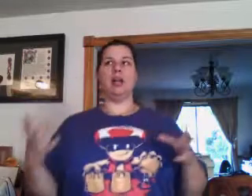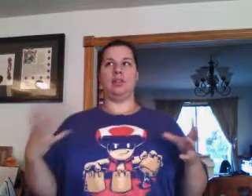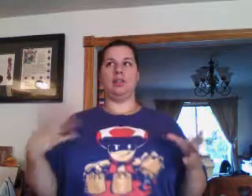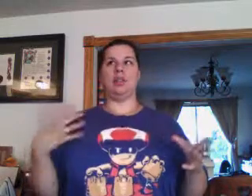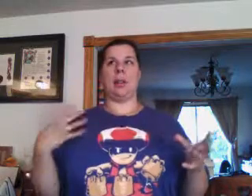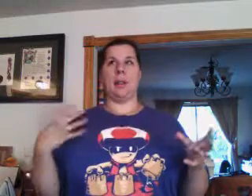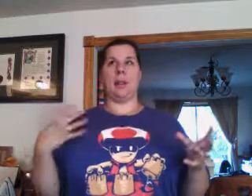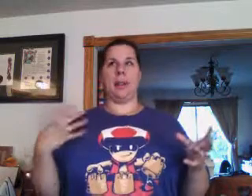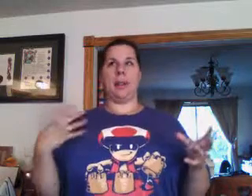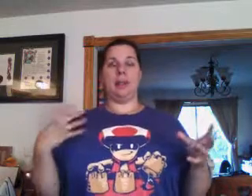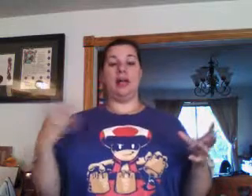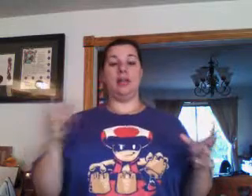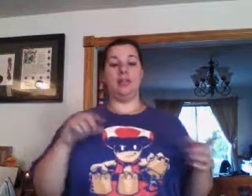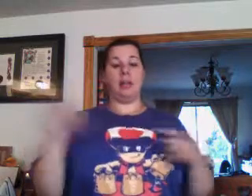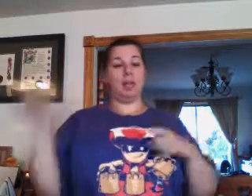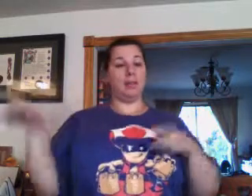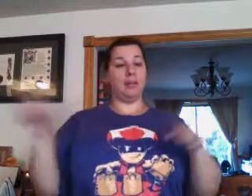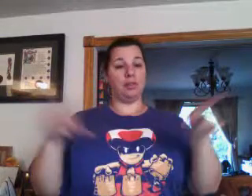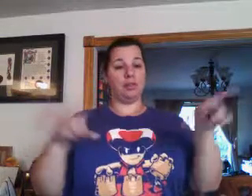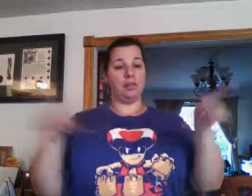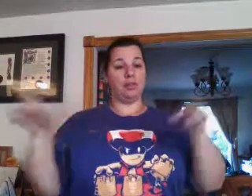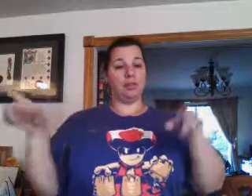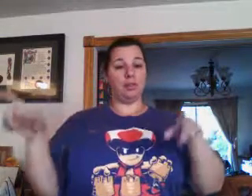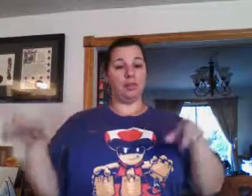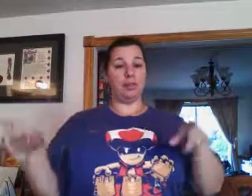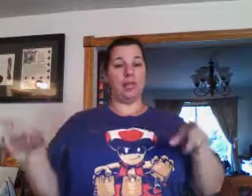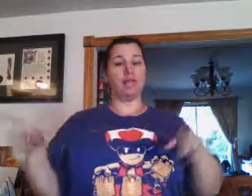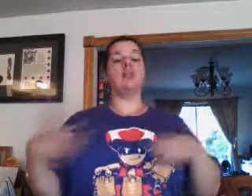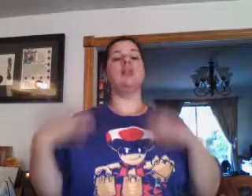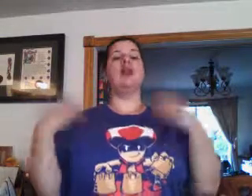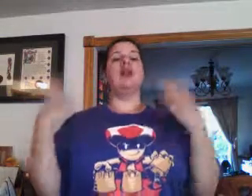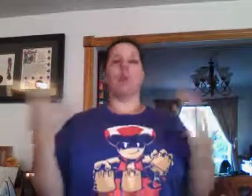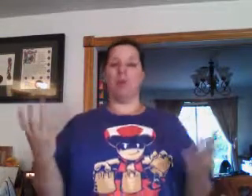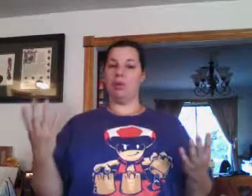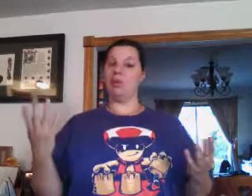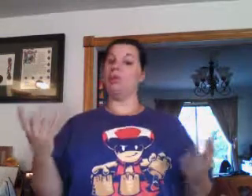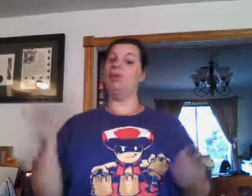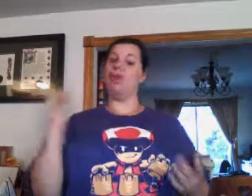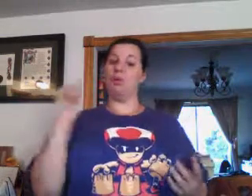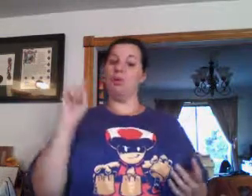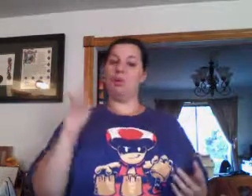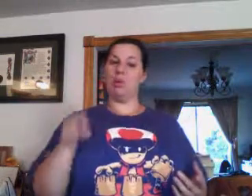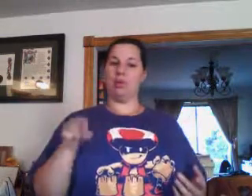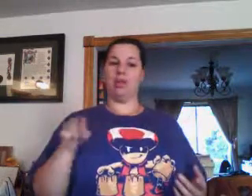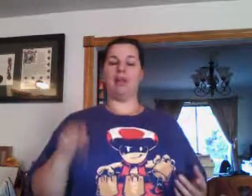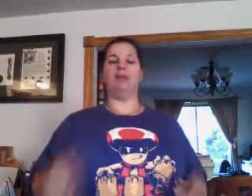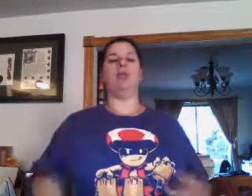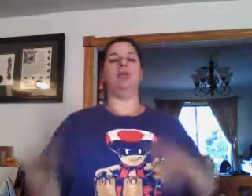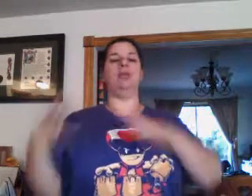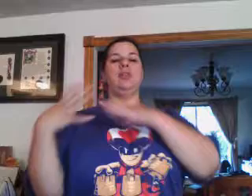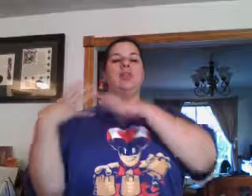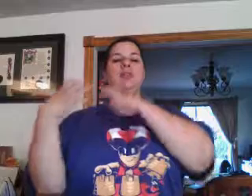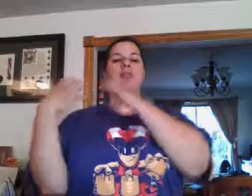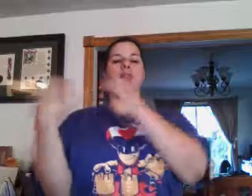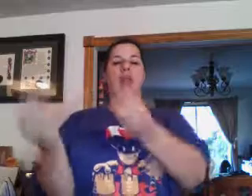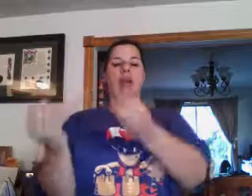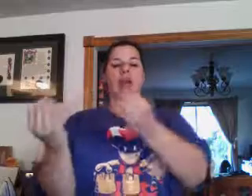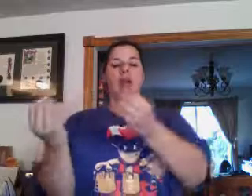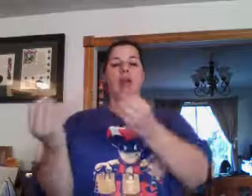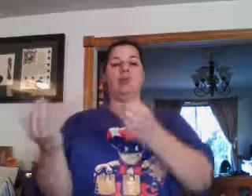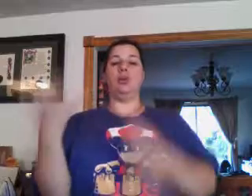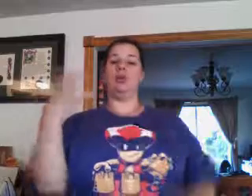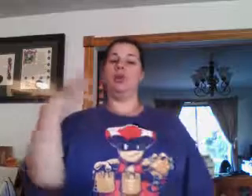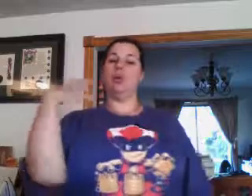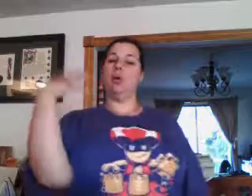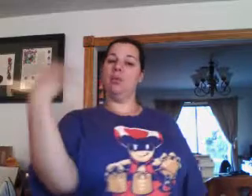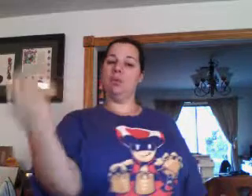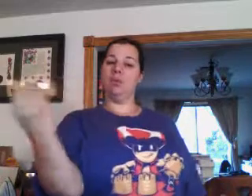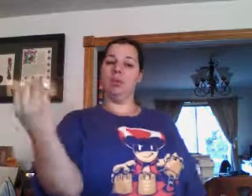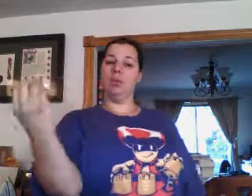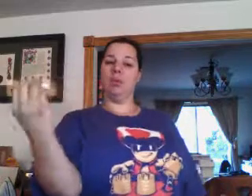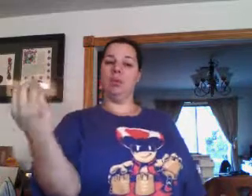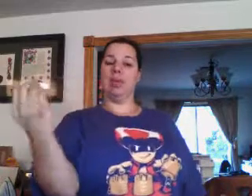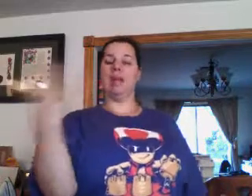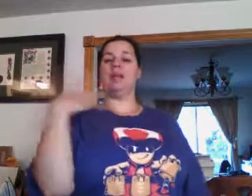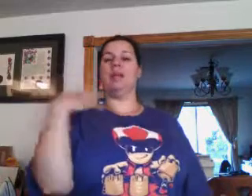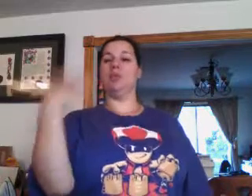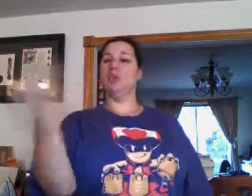not saying a person, someone else, we're going to assume we're talking about you. So I'm going to go and do it one-handed. I'm going to